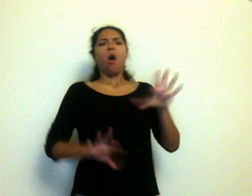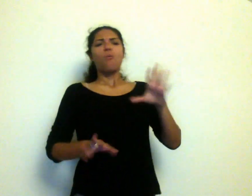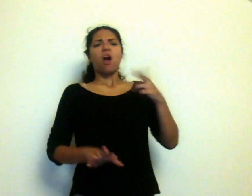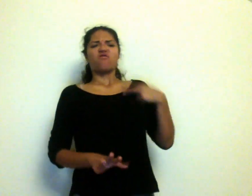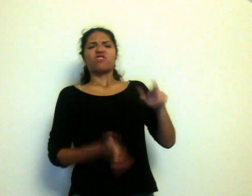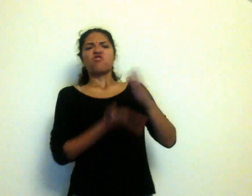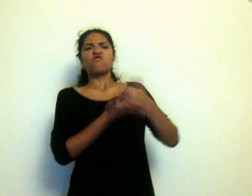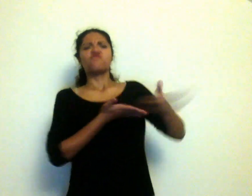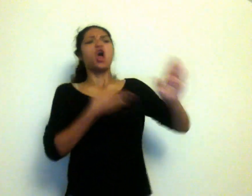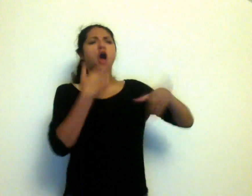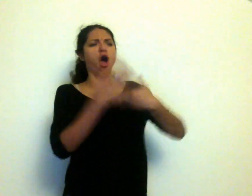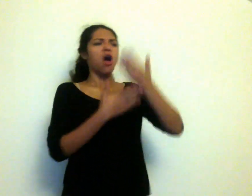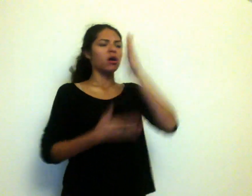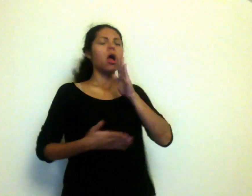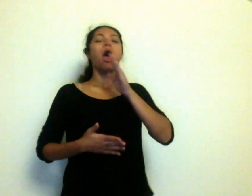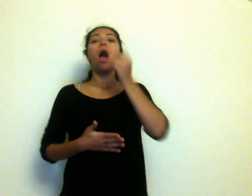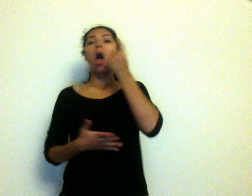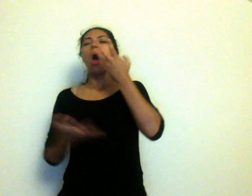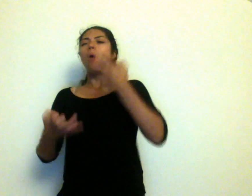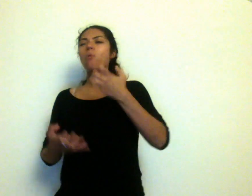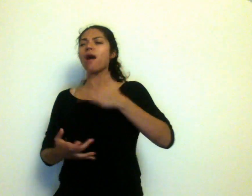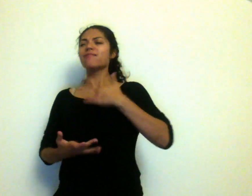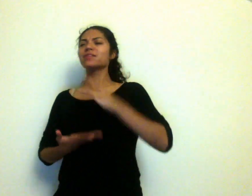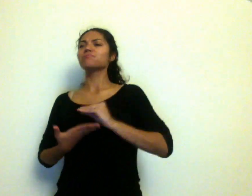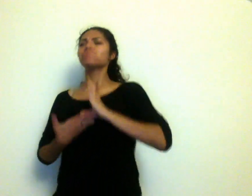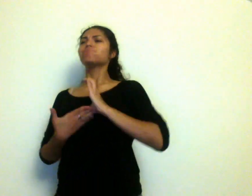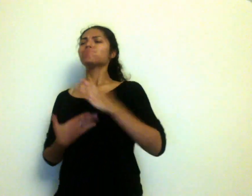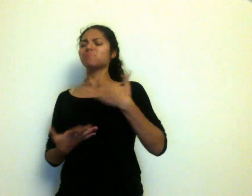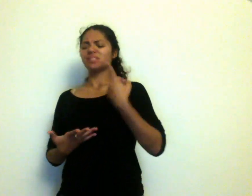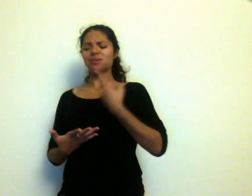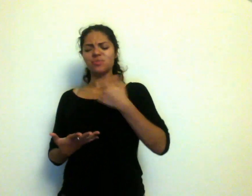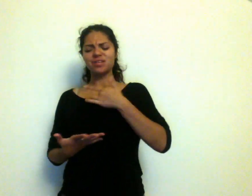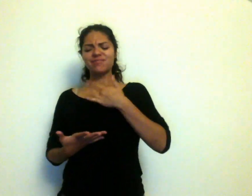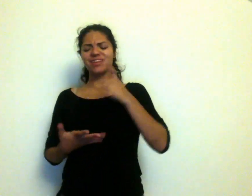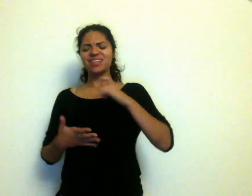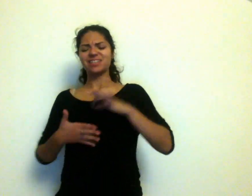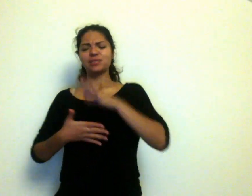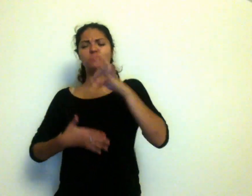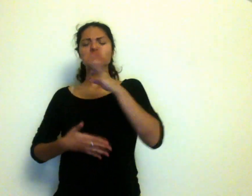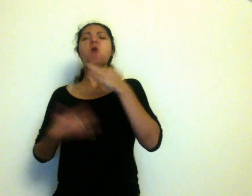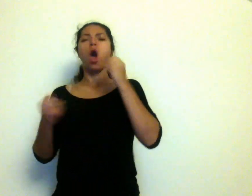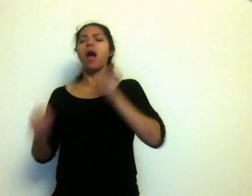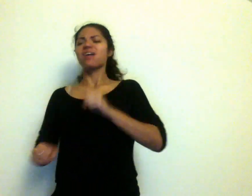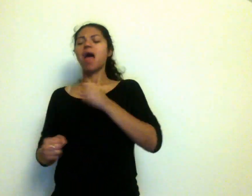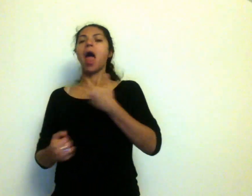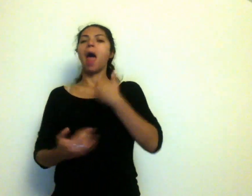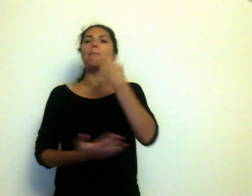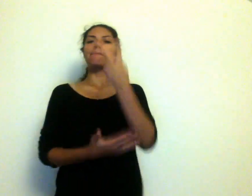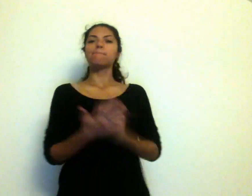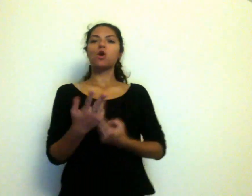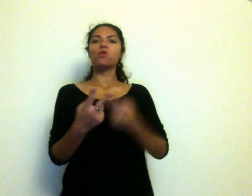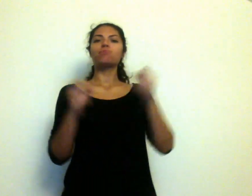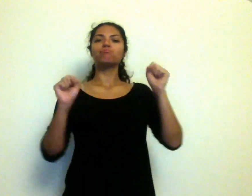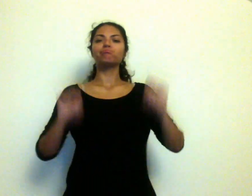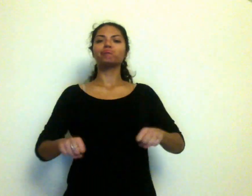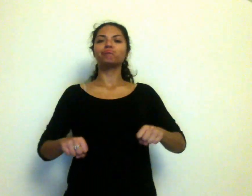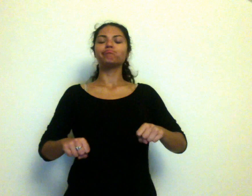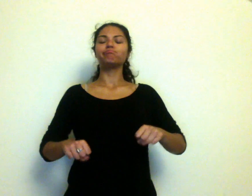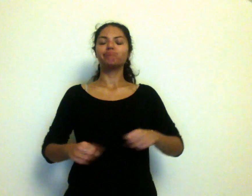personal God. Now he can say I can sit in the middle of the day and meditate and do what I want and then go out there and live for the world, the flesh and